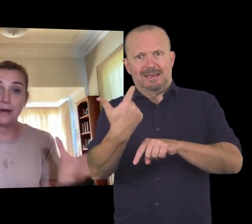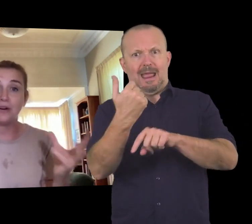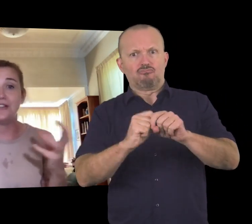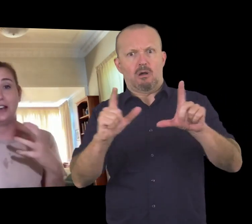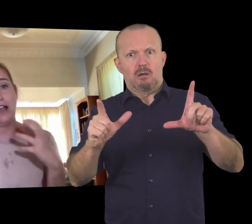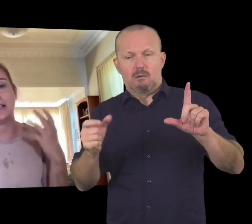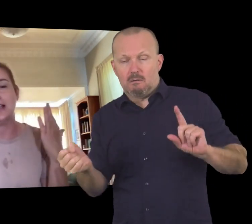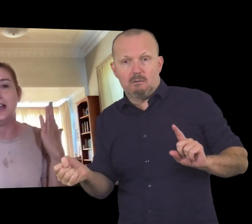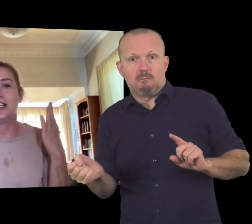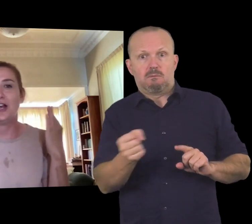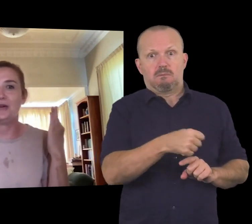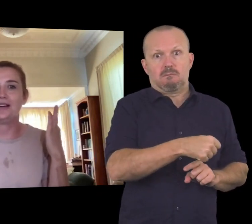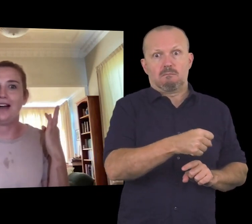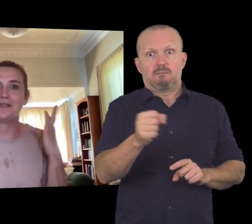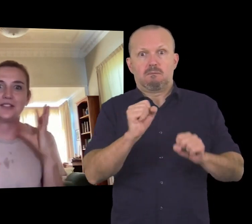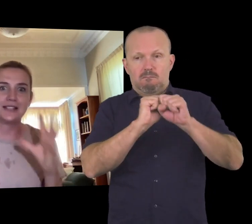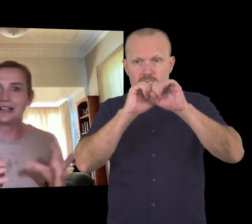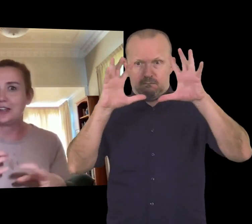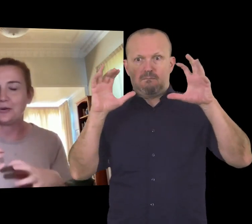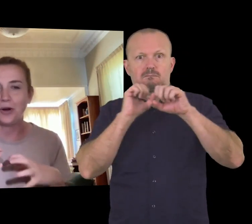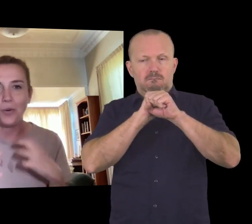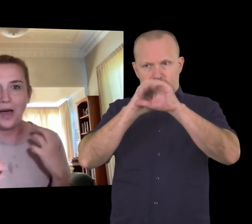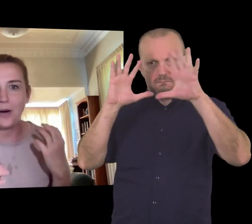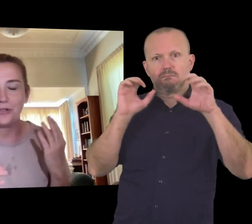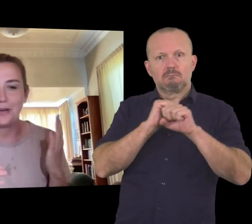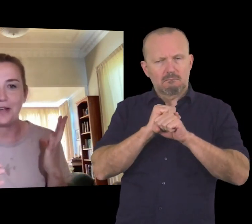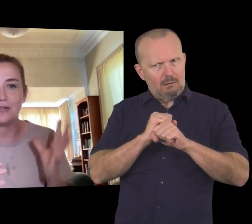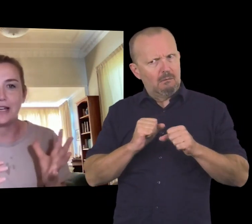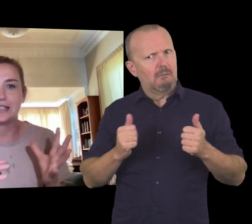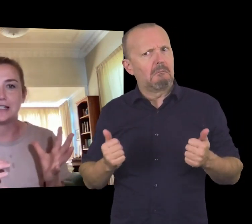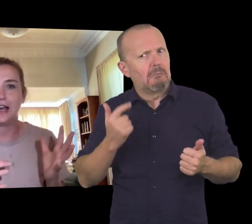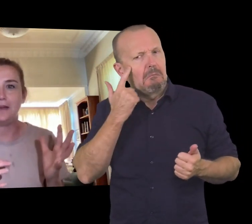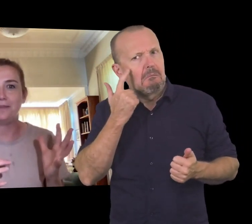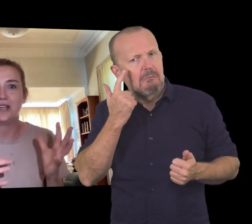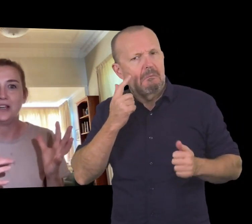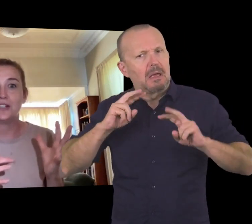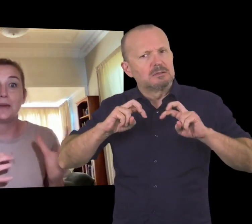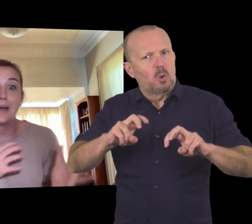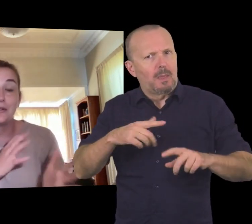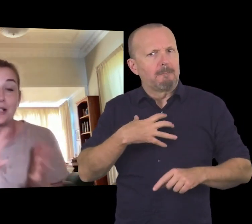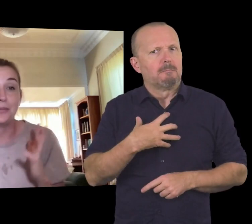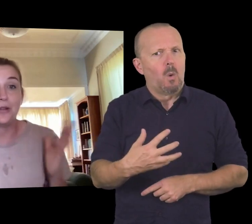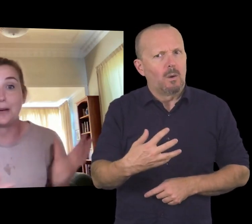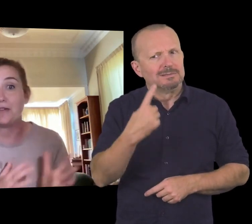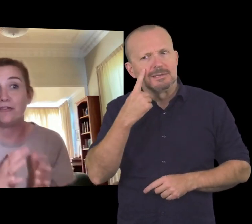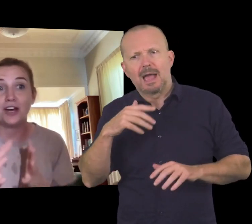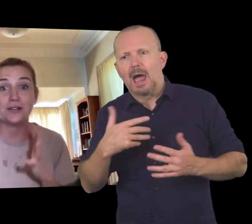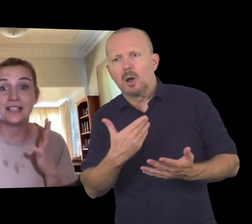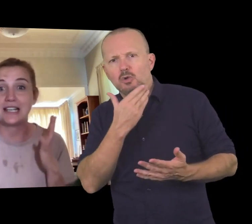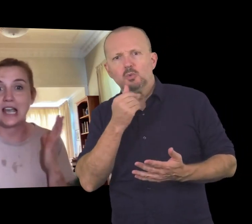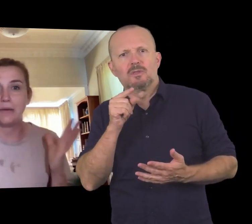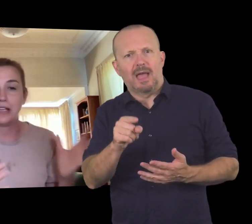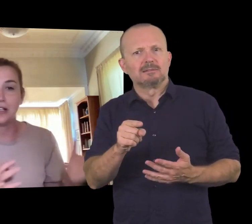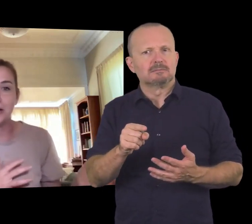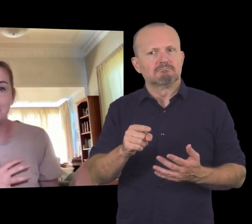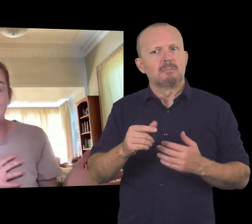the camera and the light, you know, I've just suddenly thought, oh, wow, wouldn't it be great to be able to explore that a bit further and